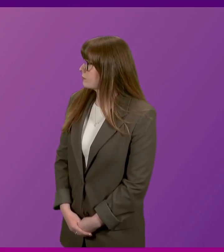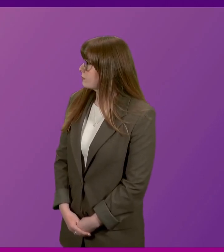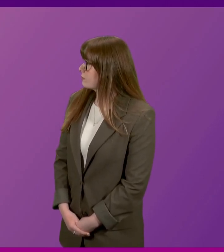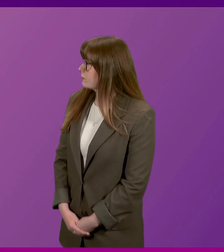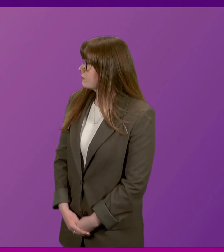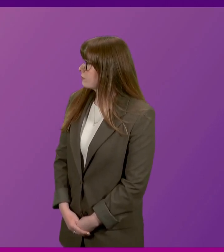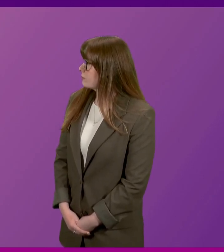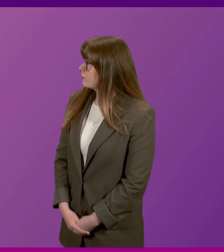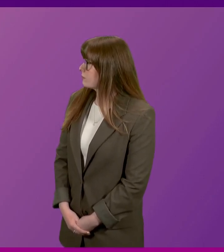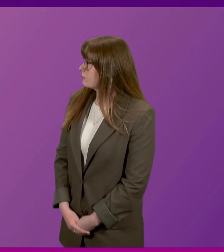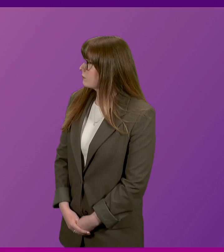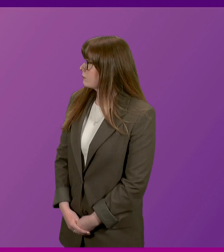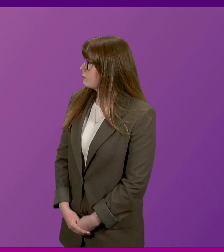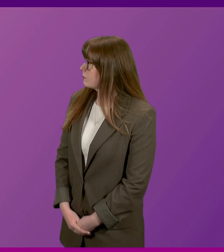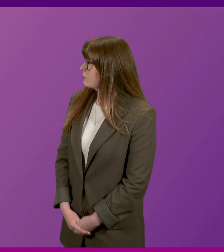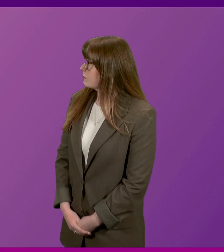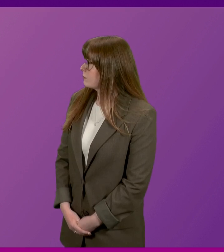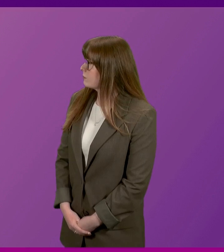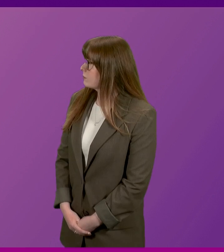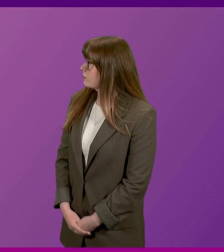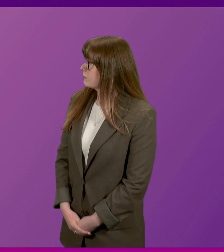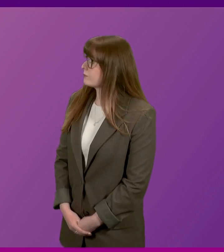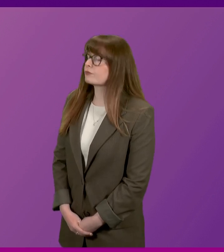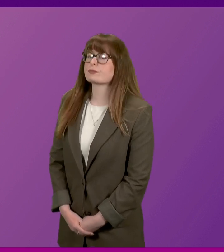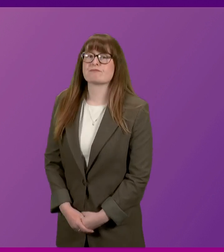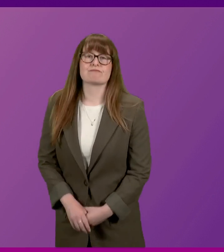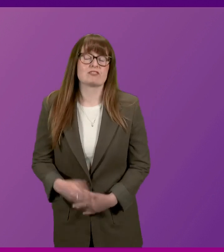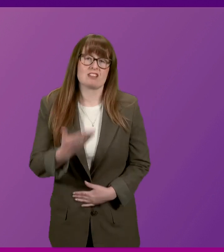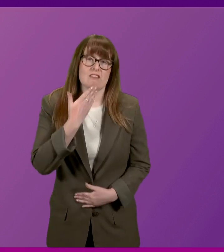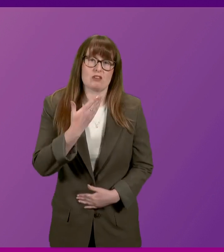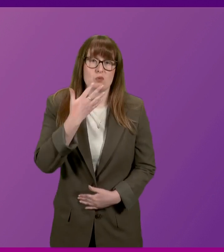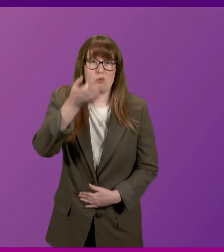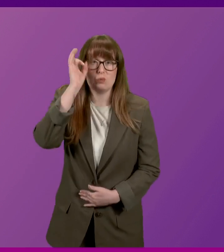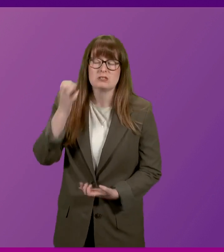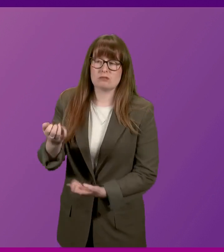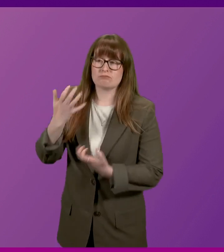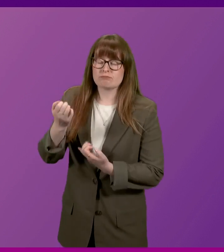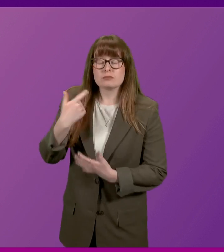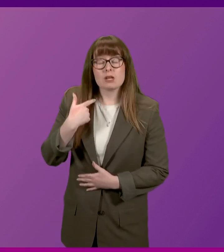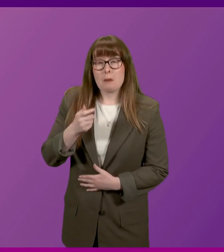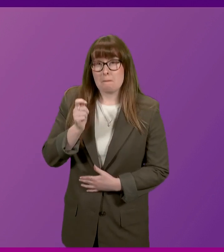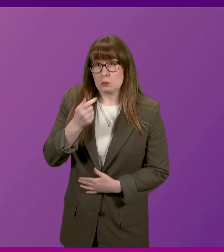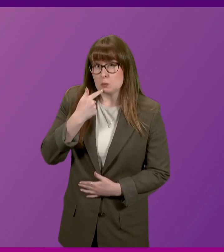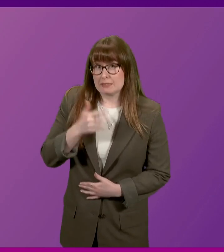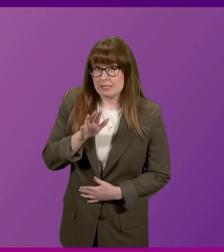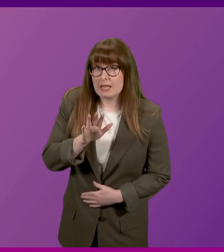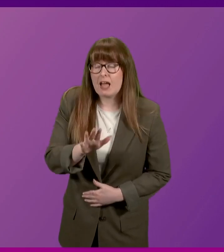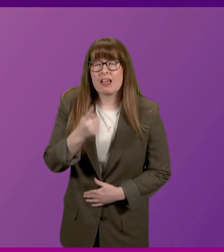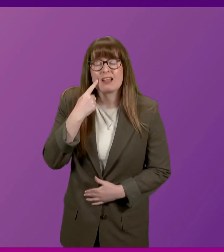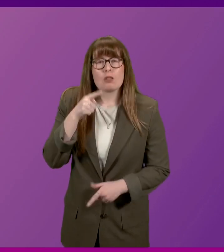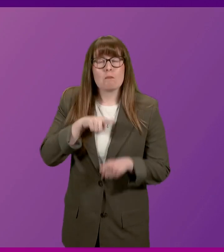mothers and the children. Thank you. Thank you for that, Lucy. I was going to say, I think some of the